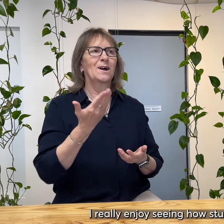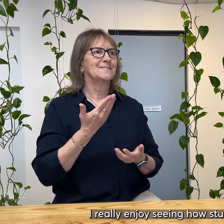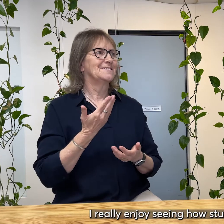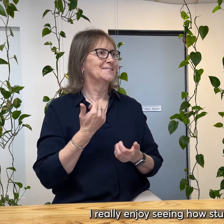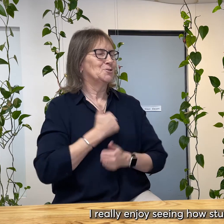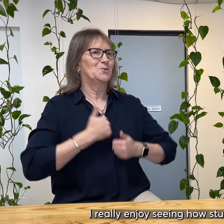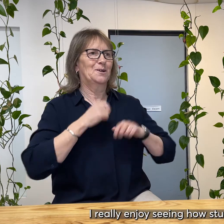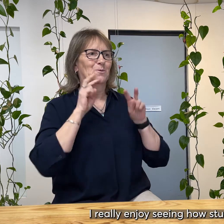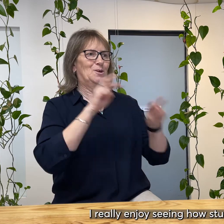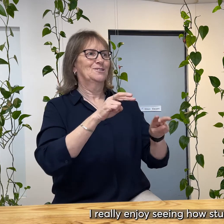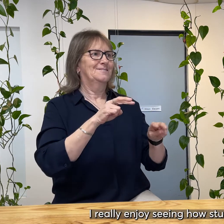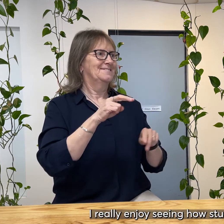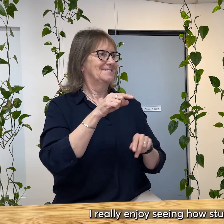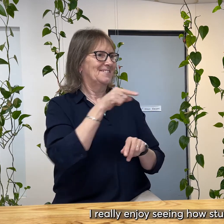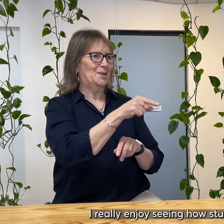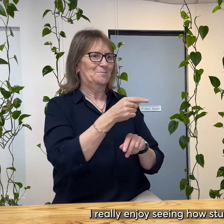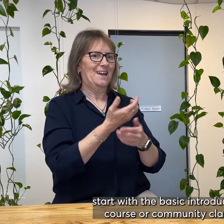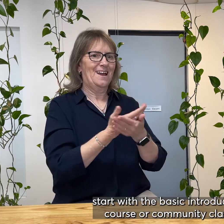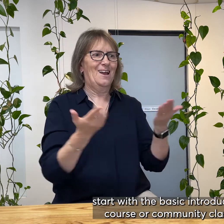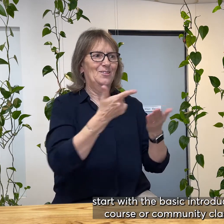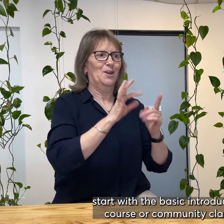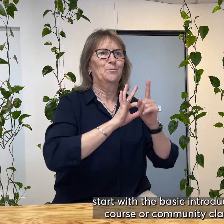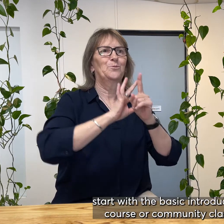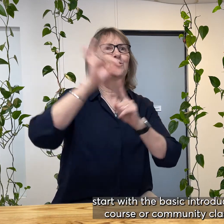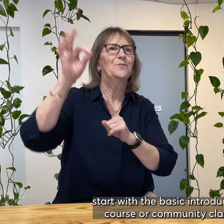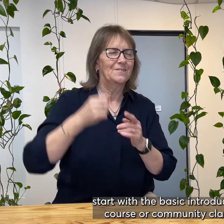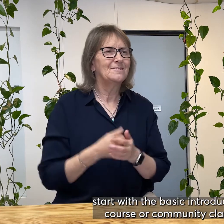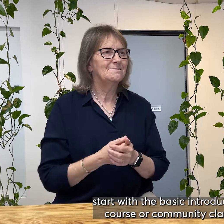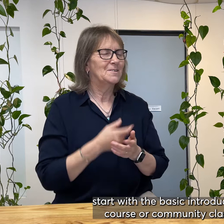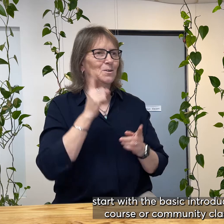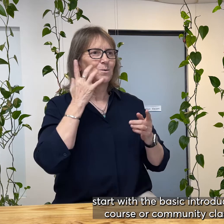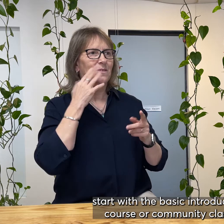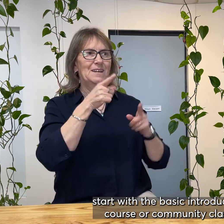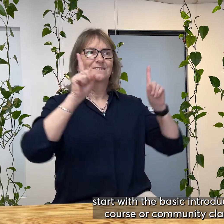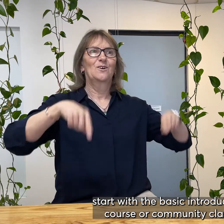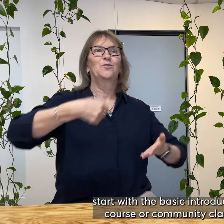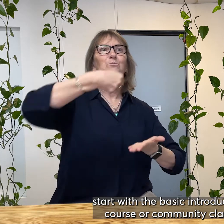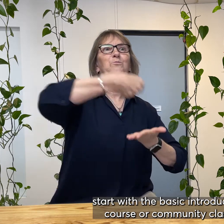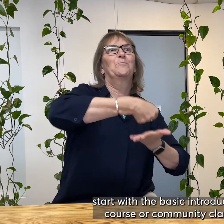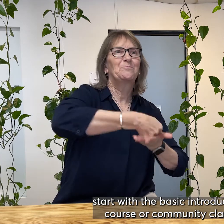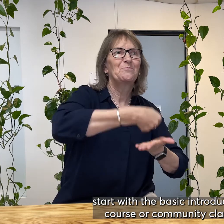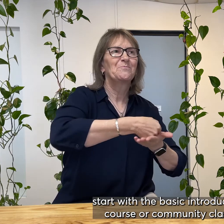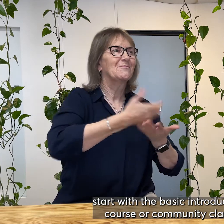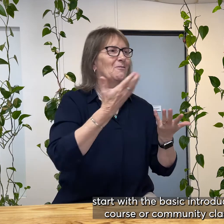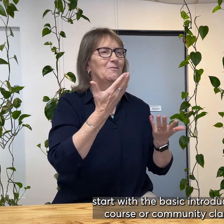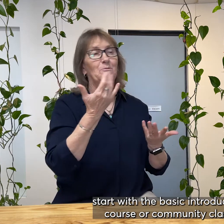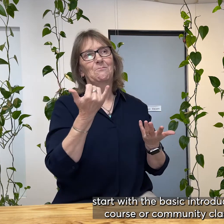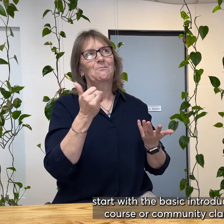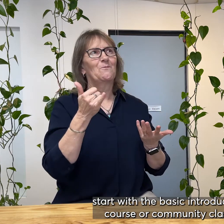I really enjoy seeing how students start with studying their basic introductory course or